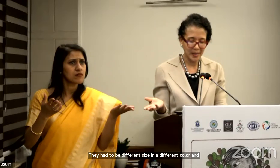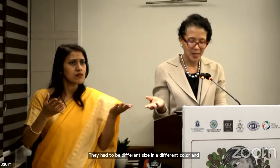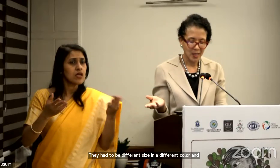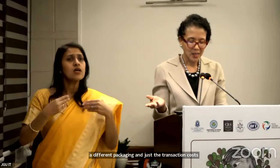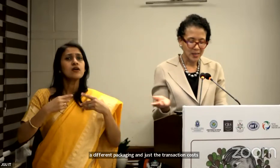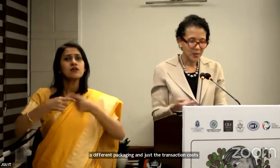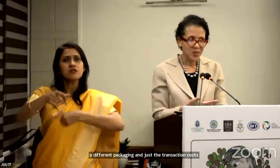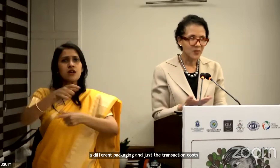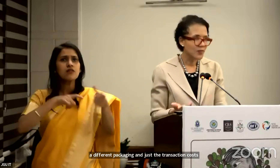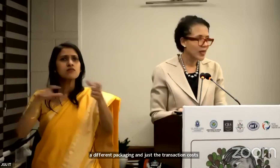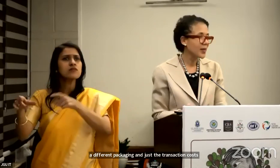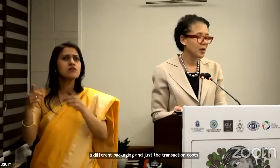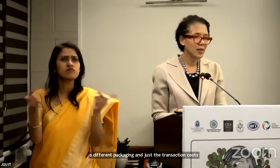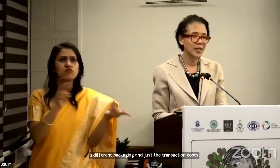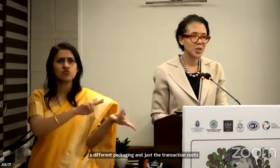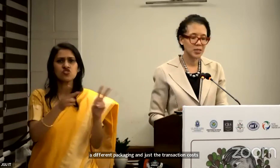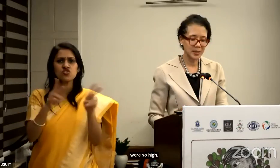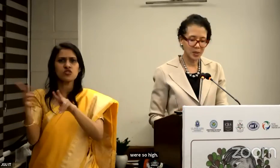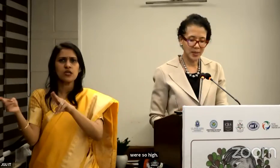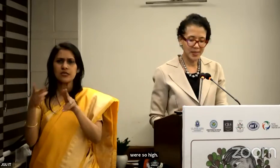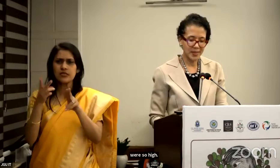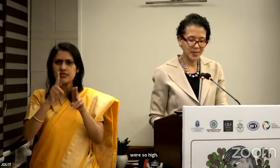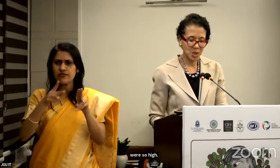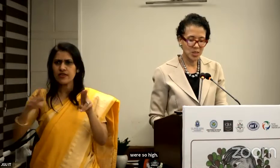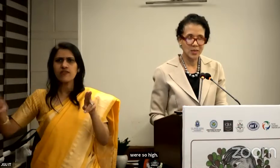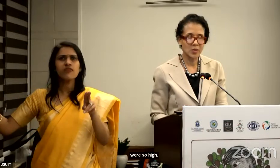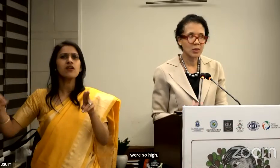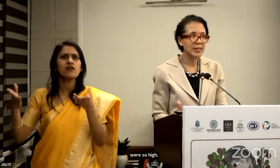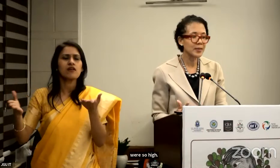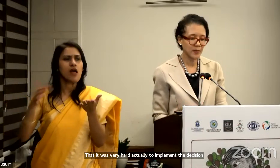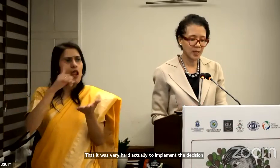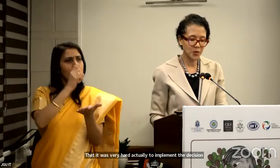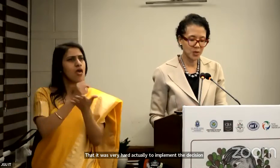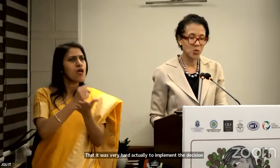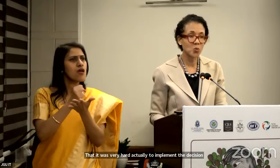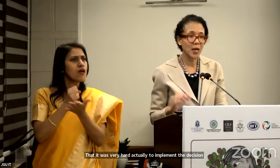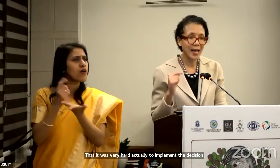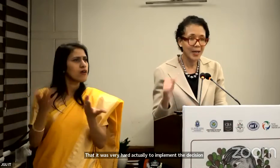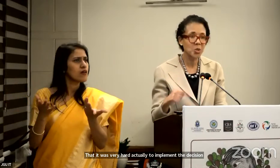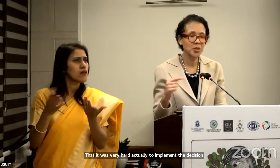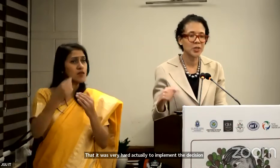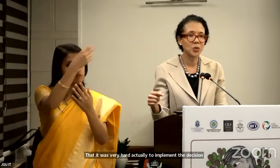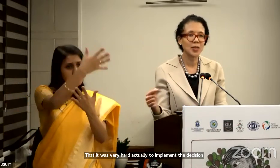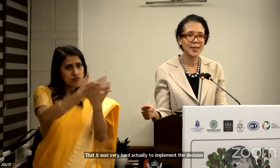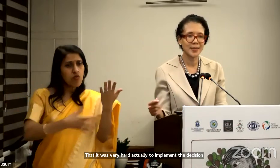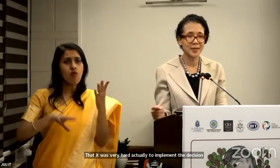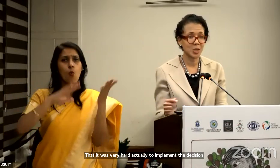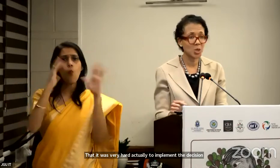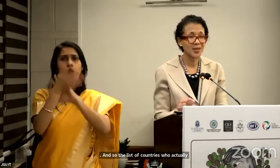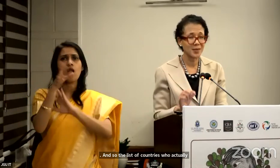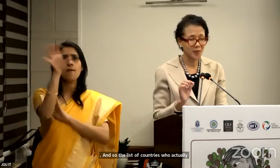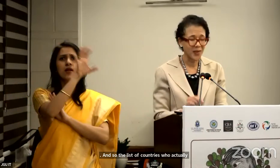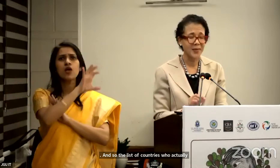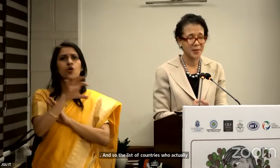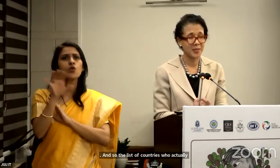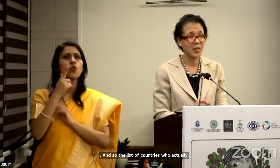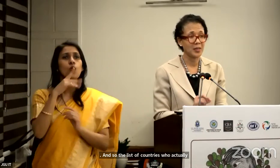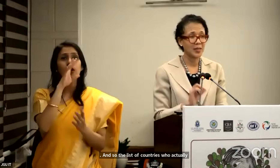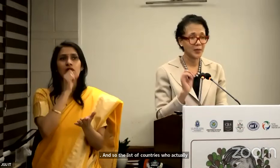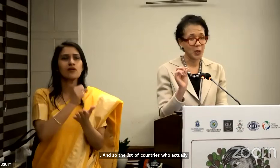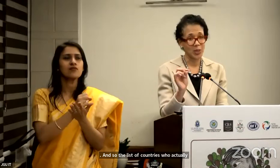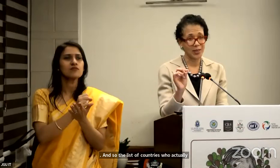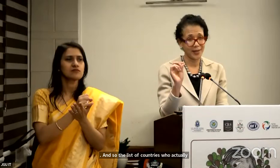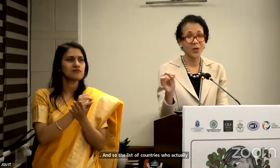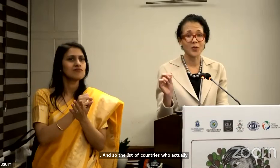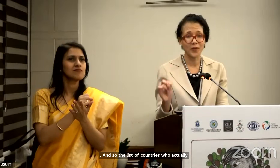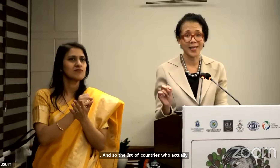high that it was very hard actually to implement the decision. And so the list of countries who actually utilized that decision is very small.